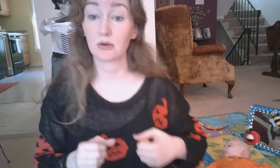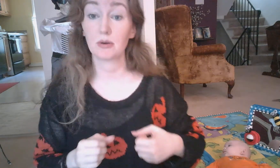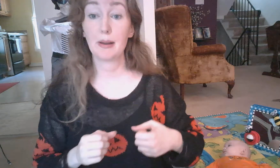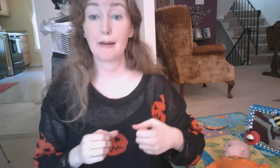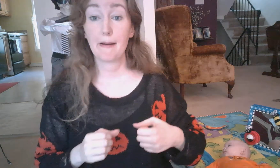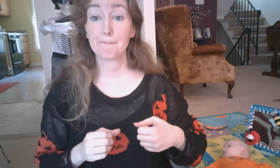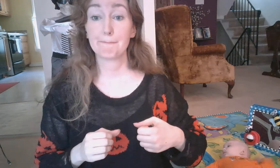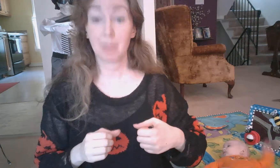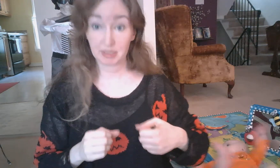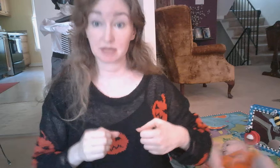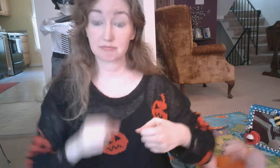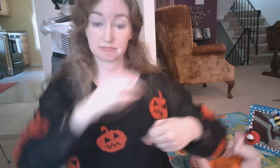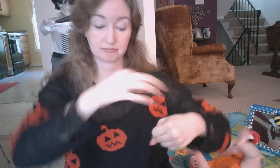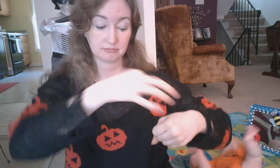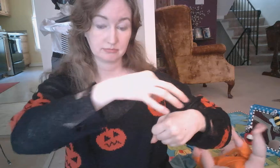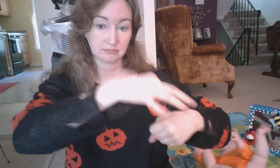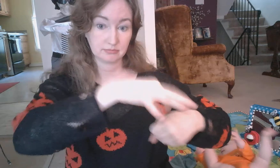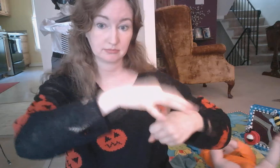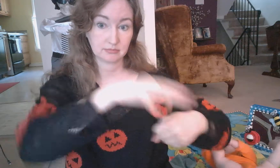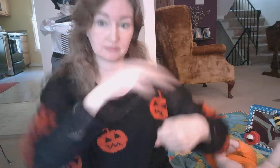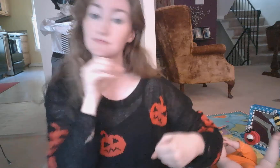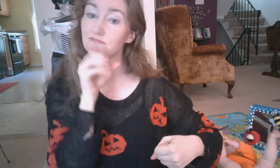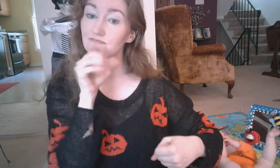So pumpkin.